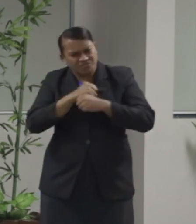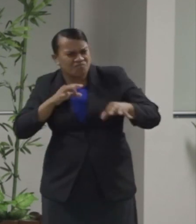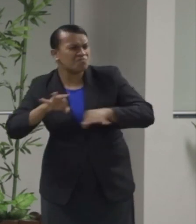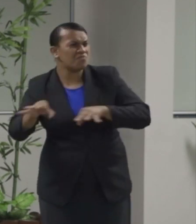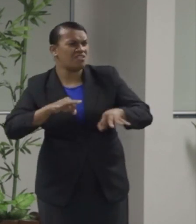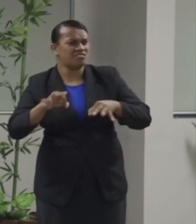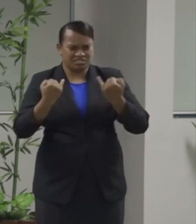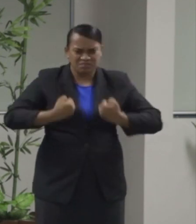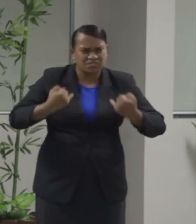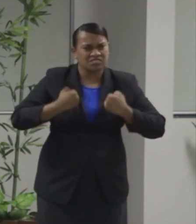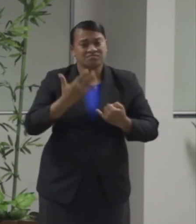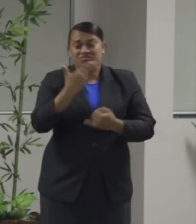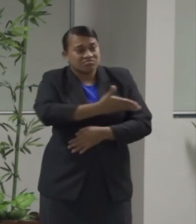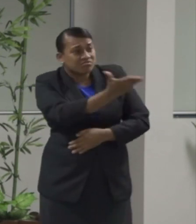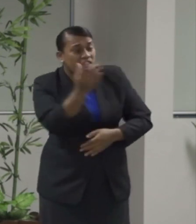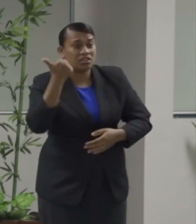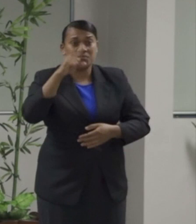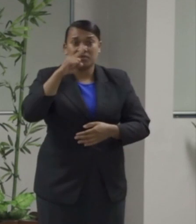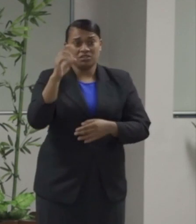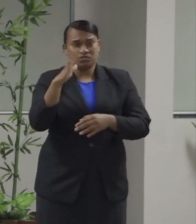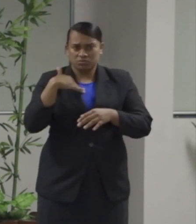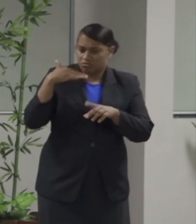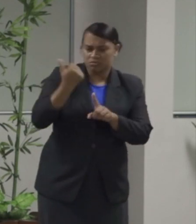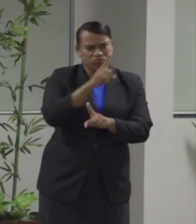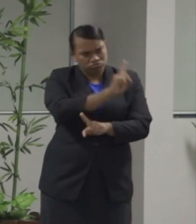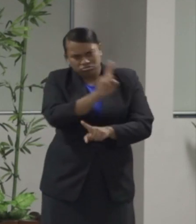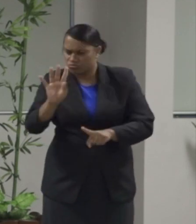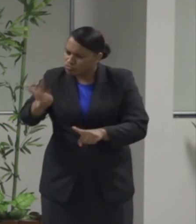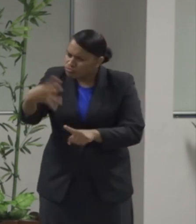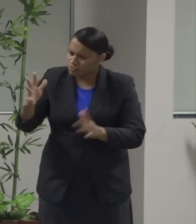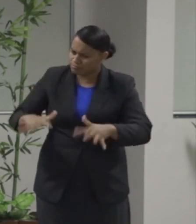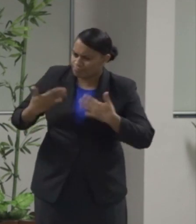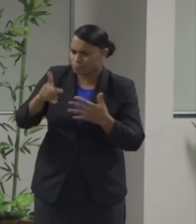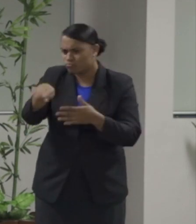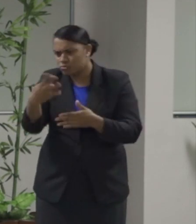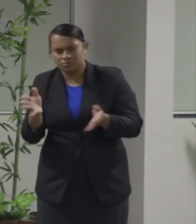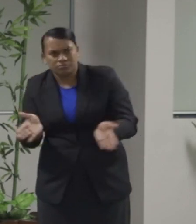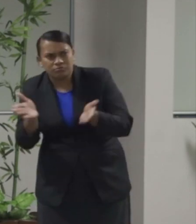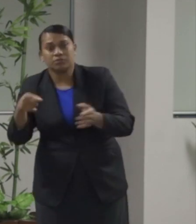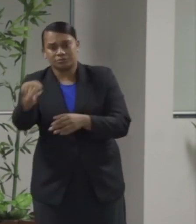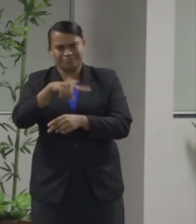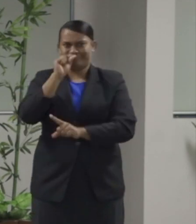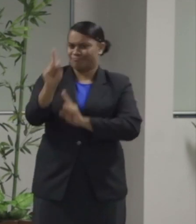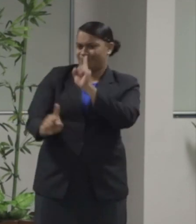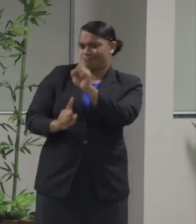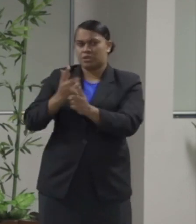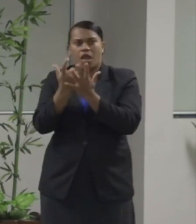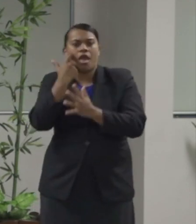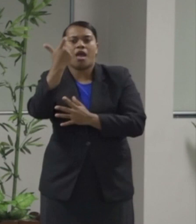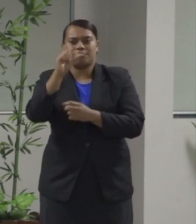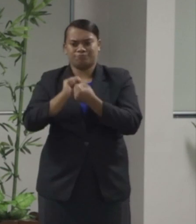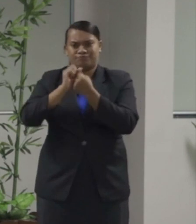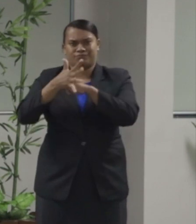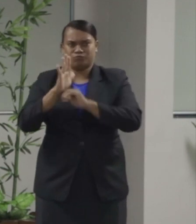should be praised. They are playing a crucial role in keeping COVID-19 at bay. The only shame comes